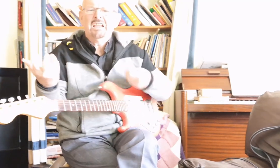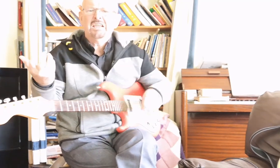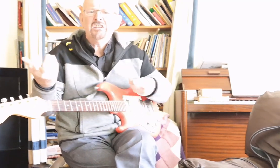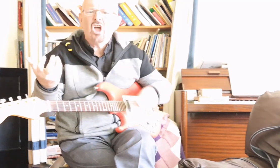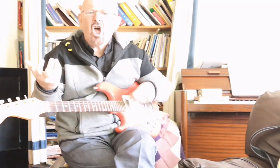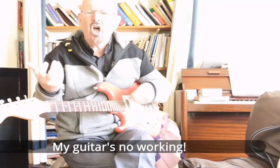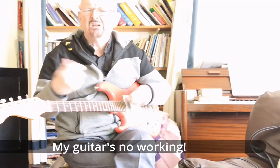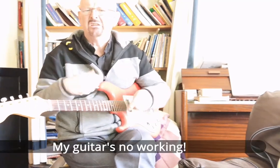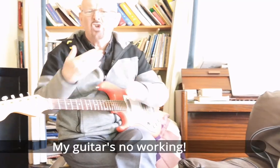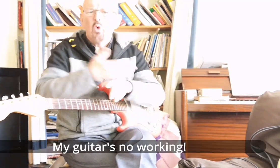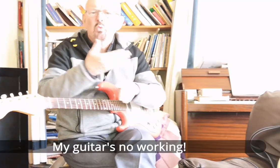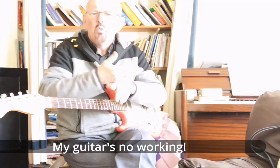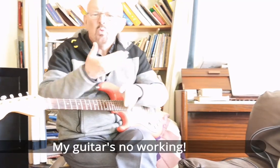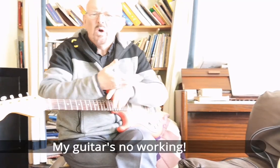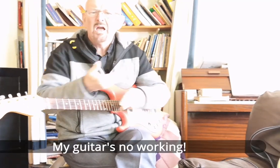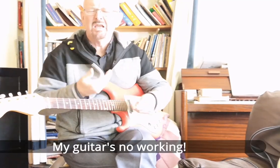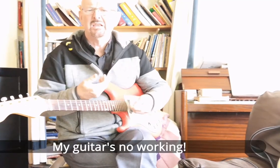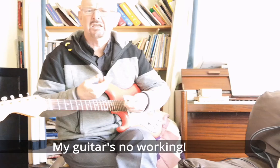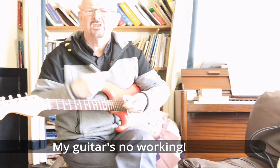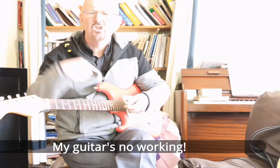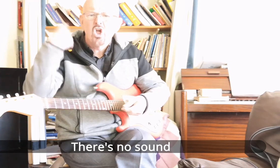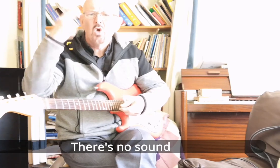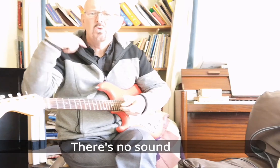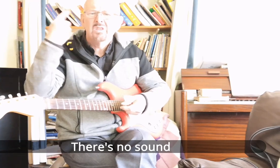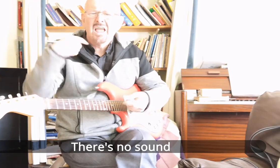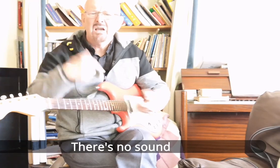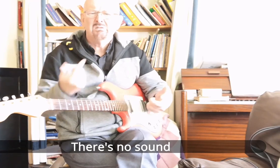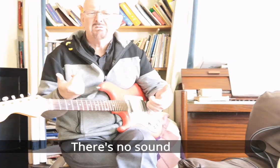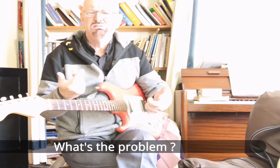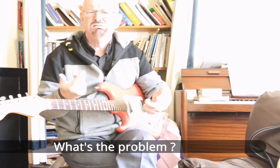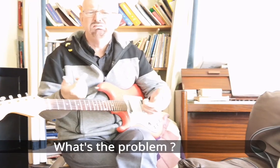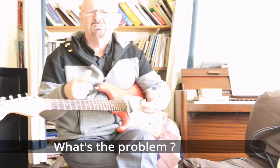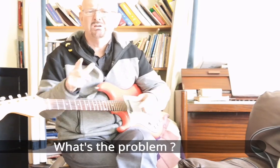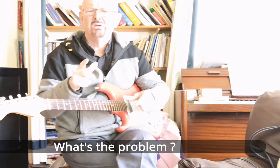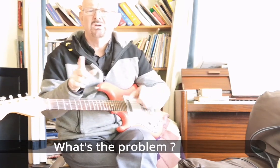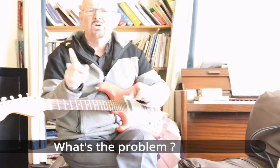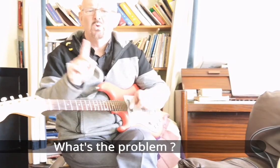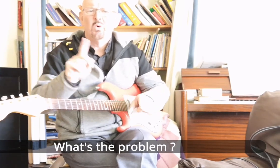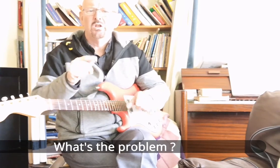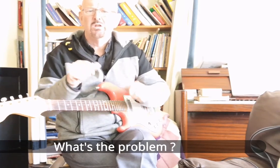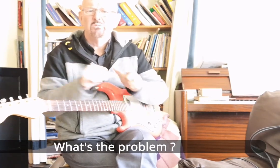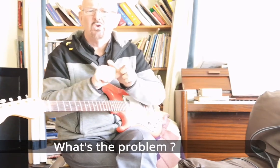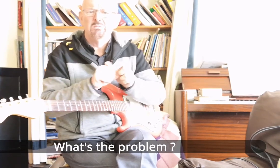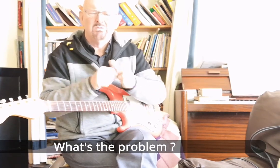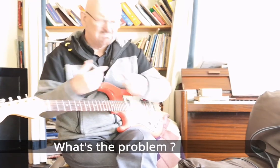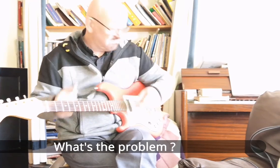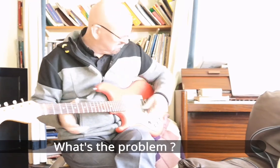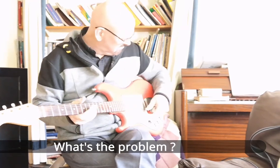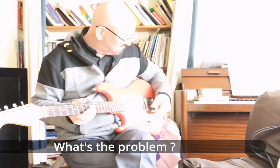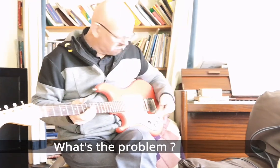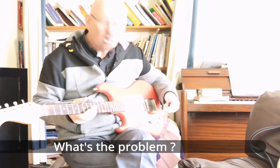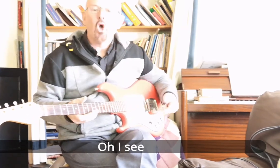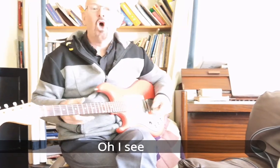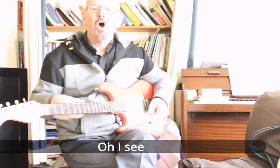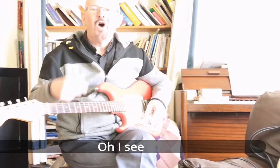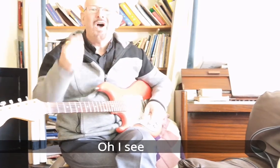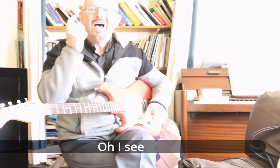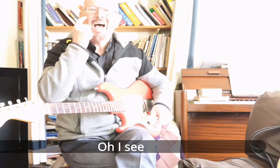My guitar's not working. There's no sound. It's a problem. It's Oh